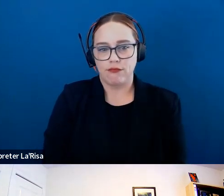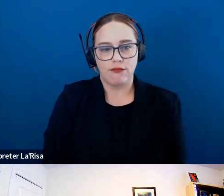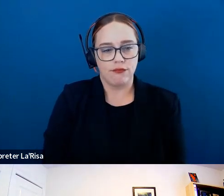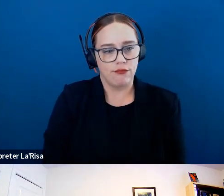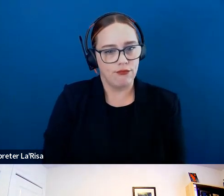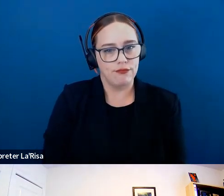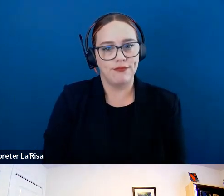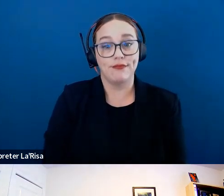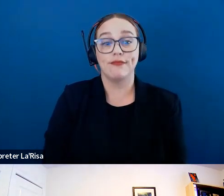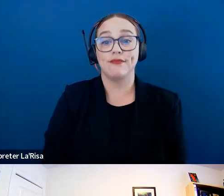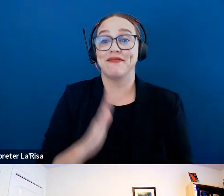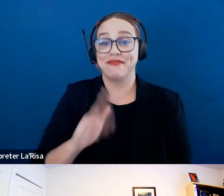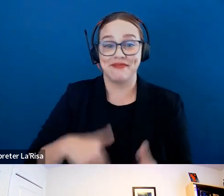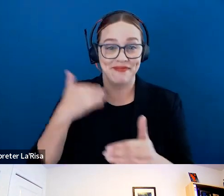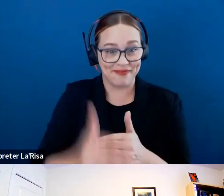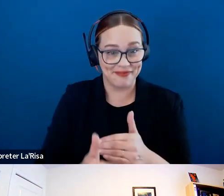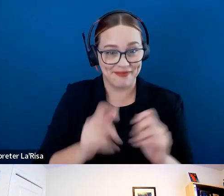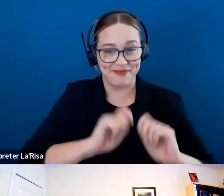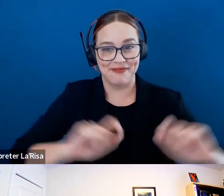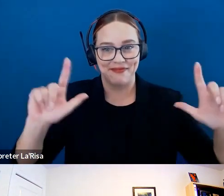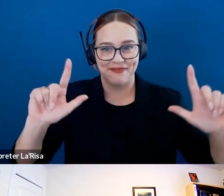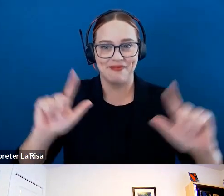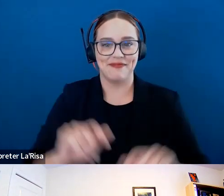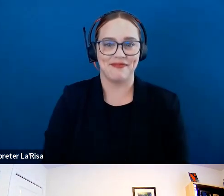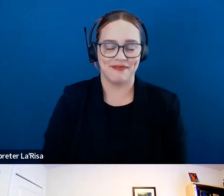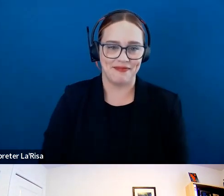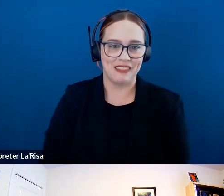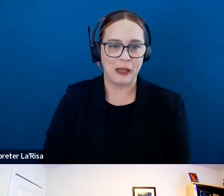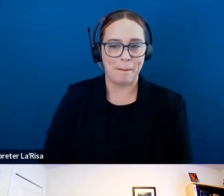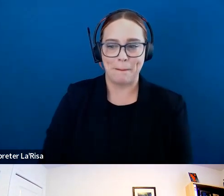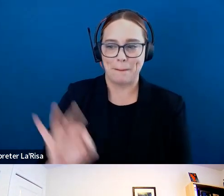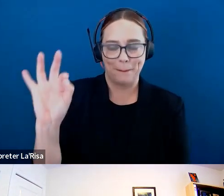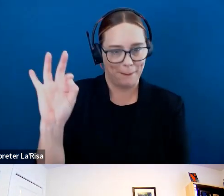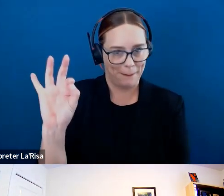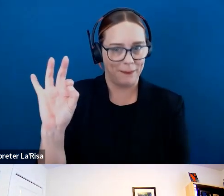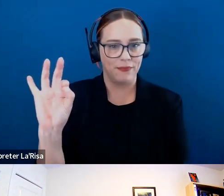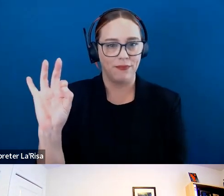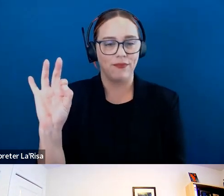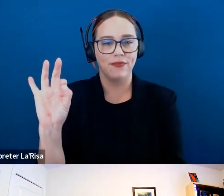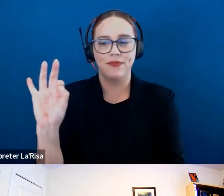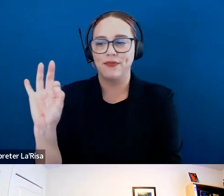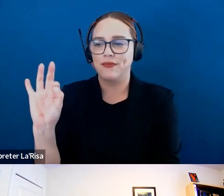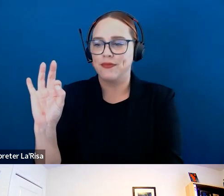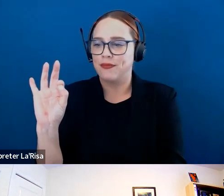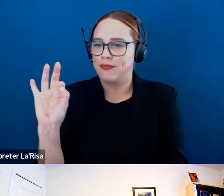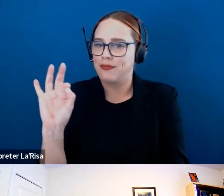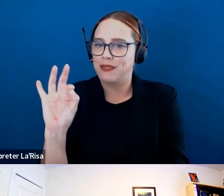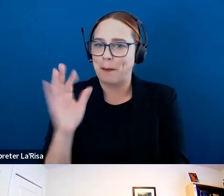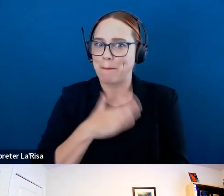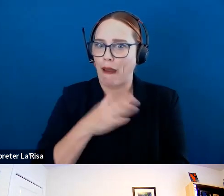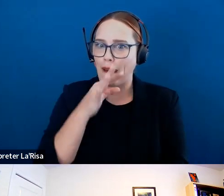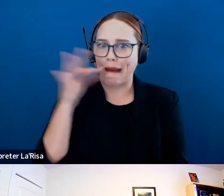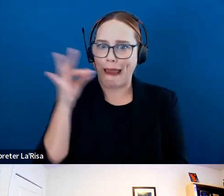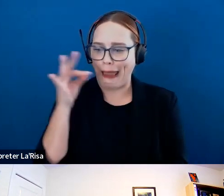Okay, I am moving on to the next slide, which is slide 9. And I need to move my cat for a minute